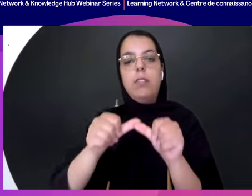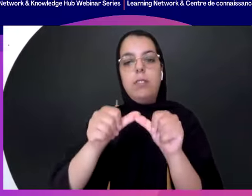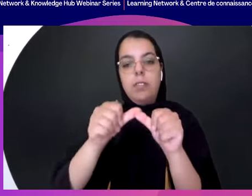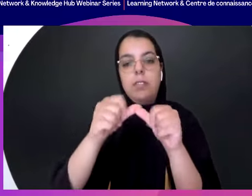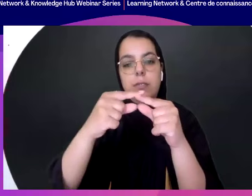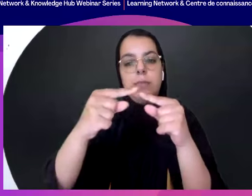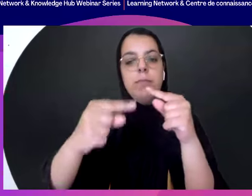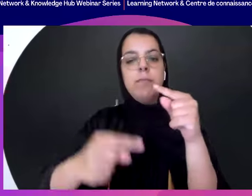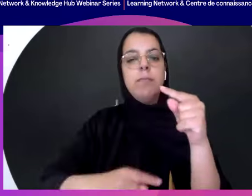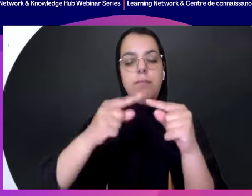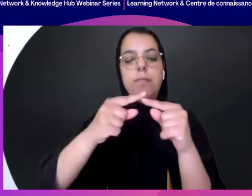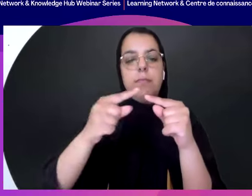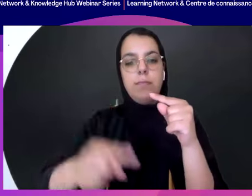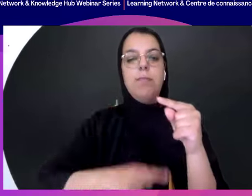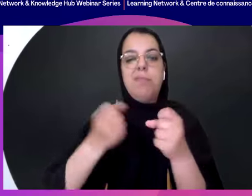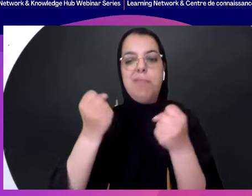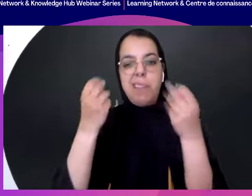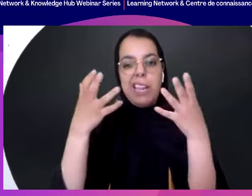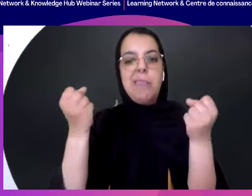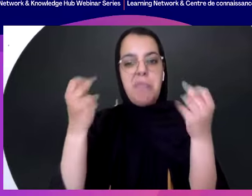over many decades.